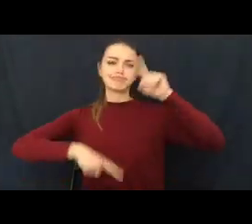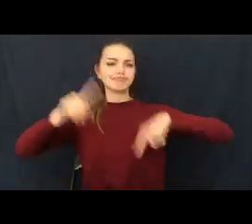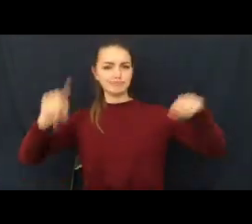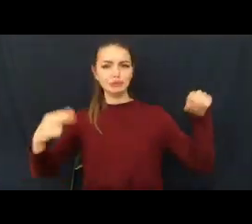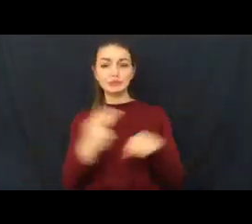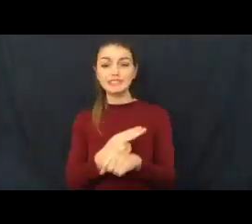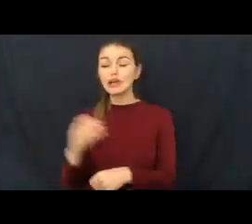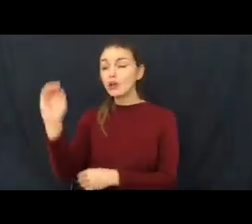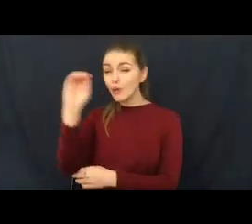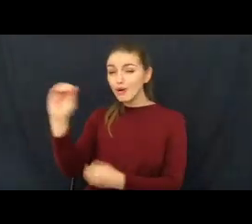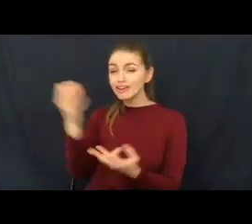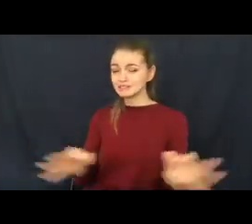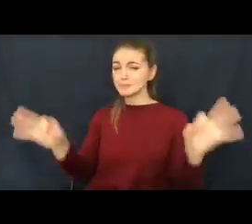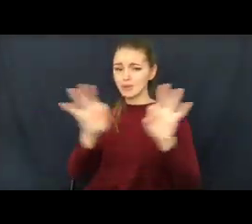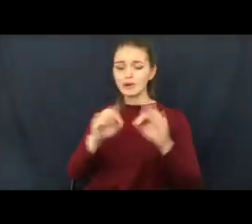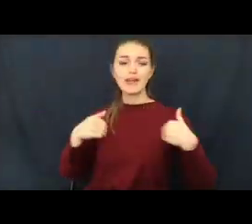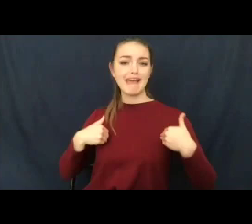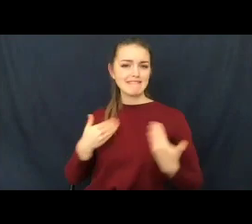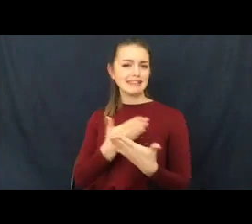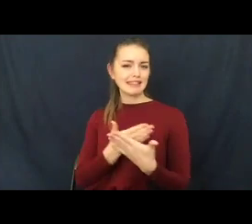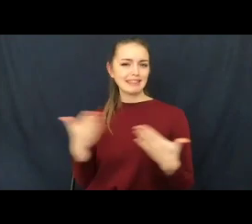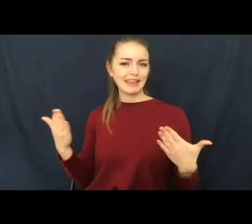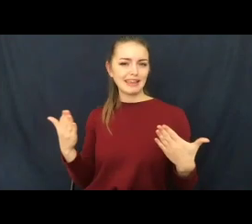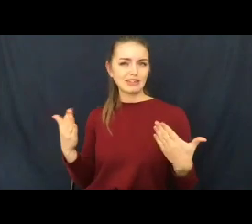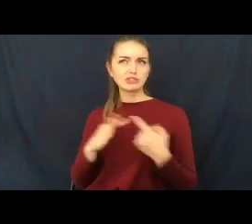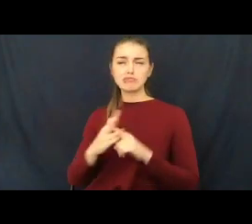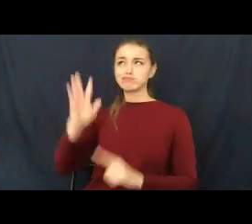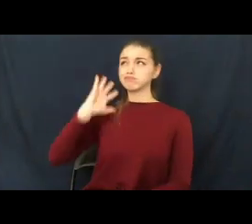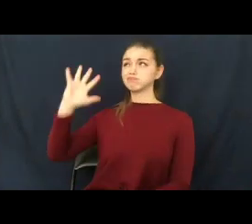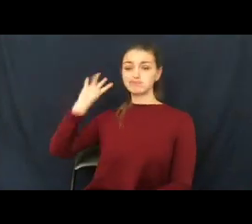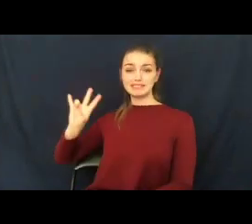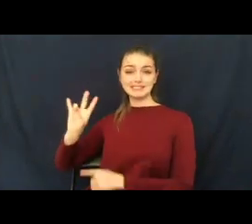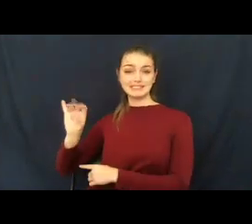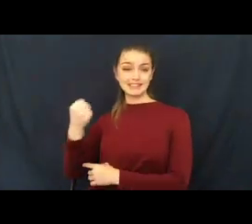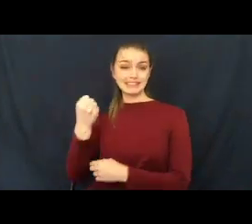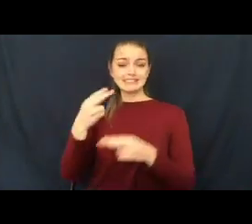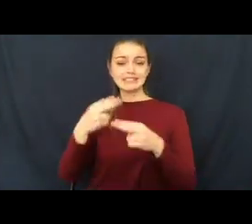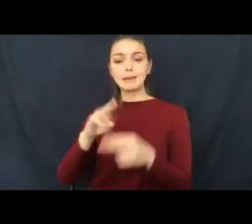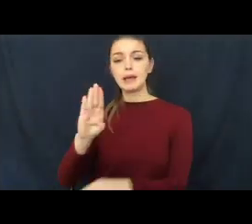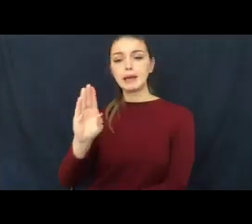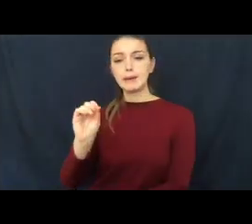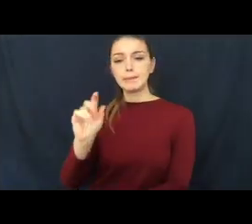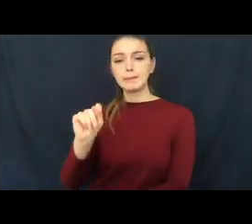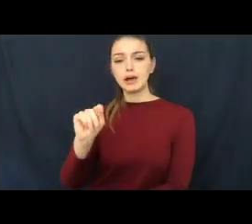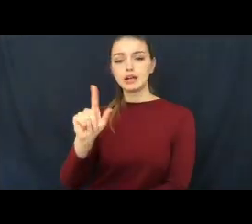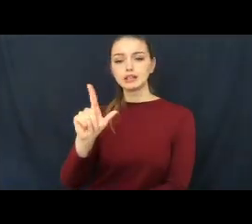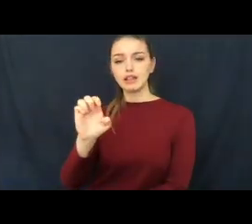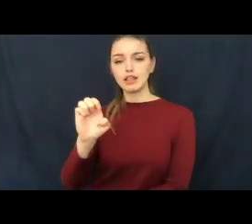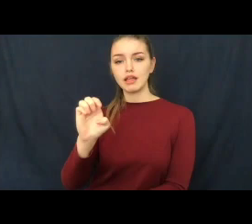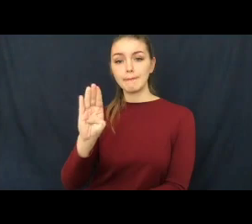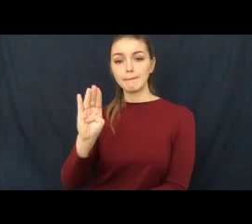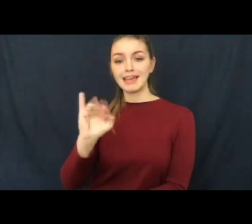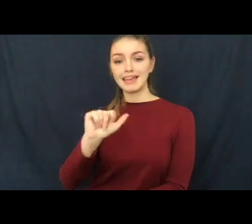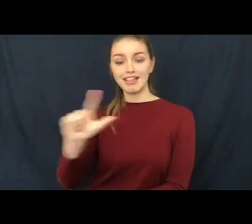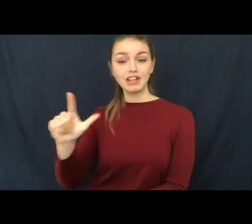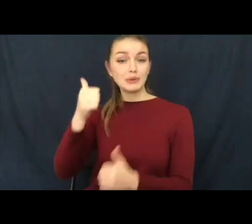it's really important. We have this thing that started way back in the 70s called the bottle bill. And so every can and bottle is worth 10